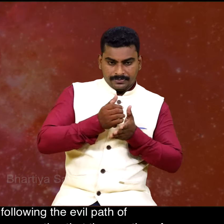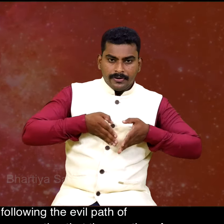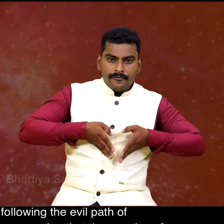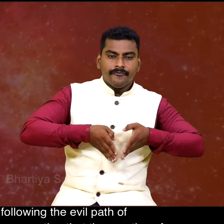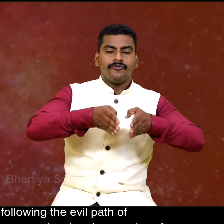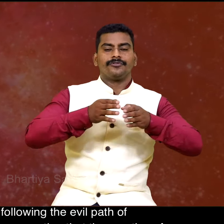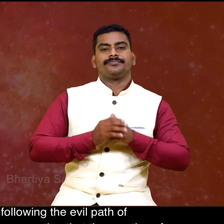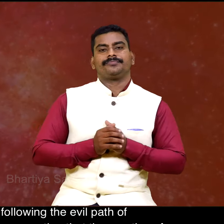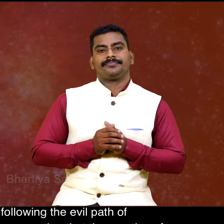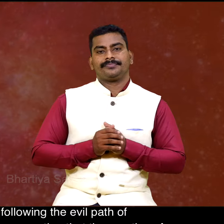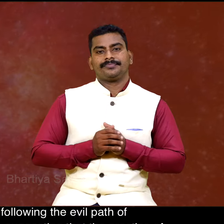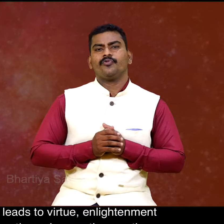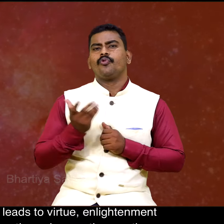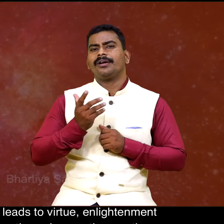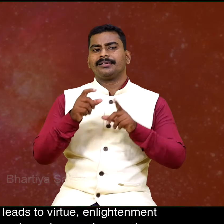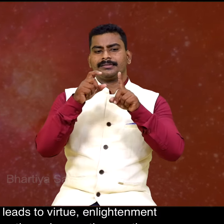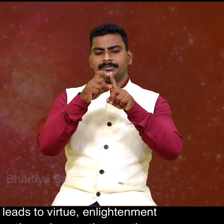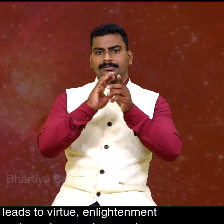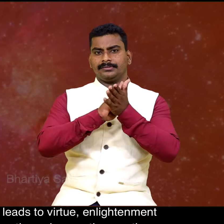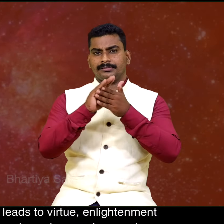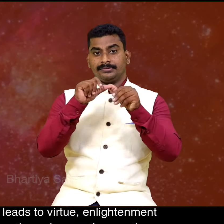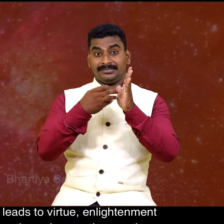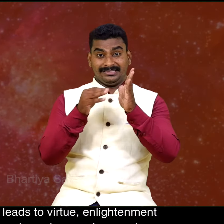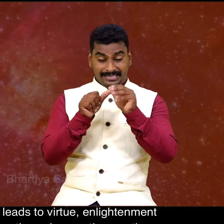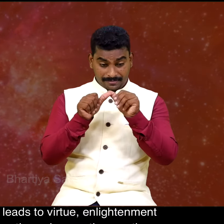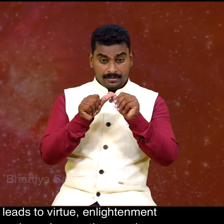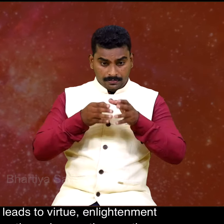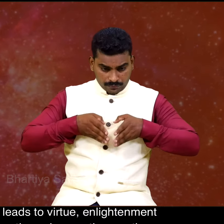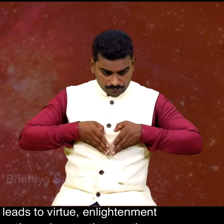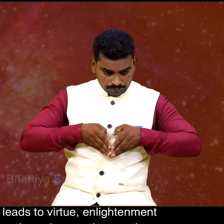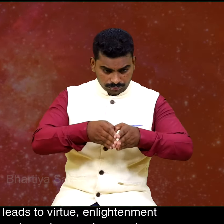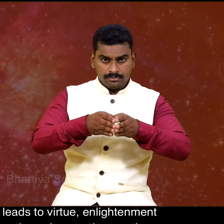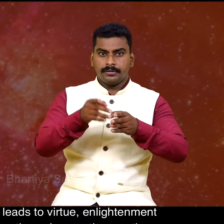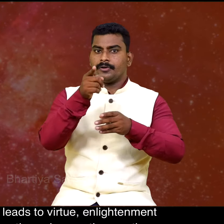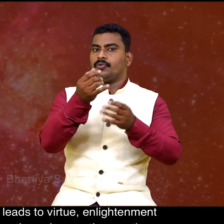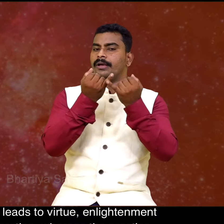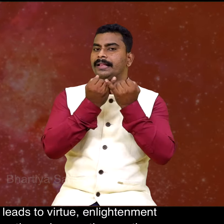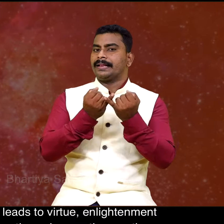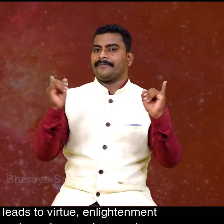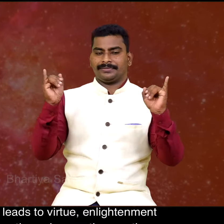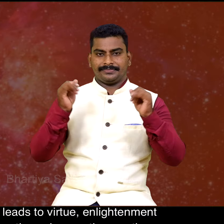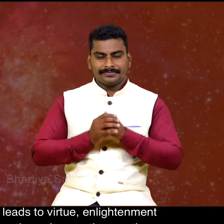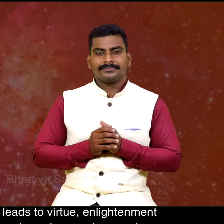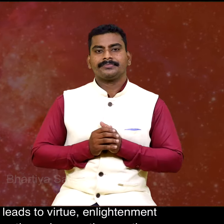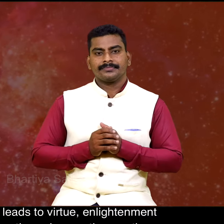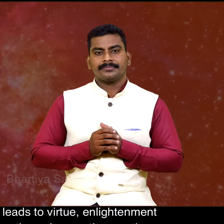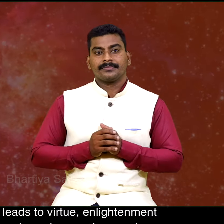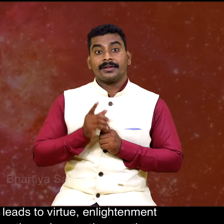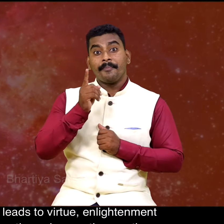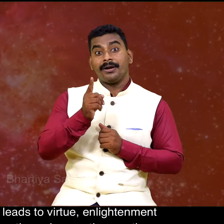the practice of dharma leads to virtue, enlightenment, and liberation,